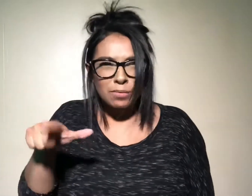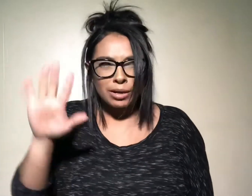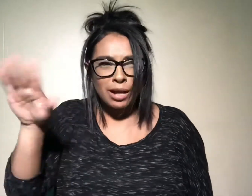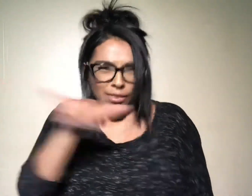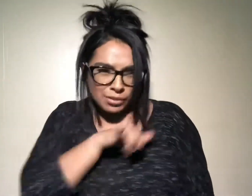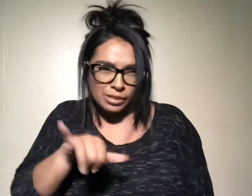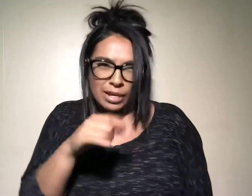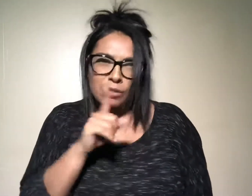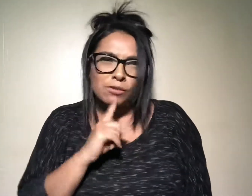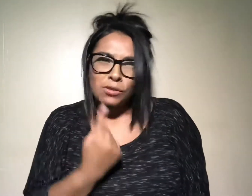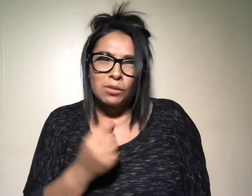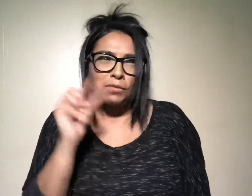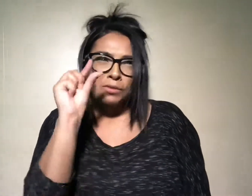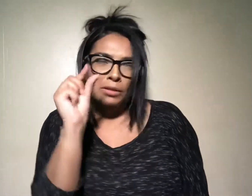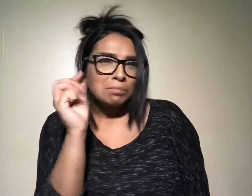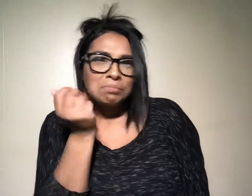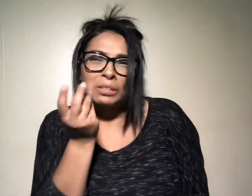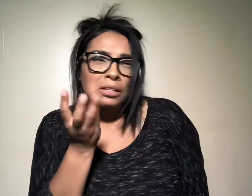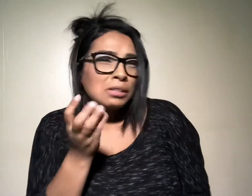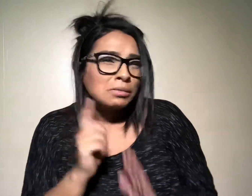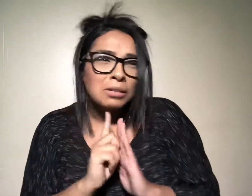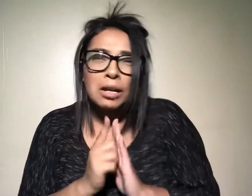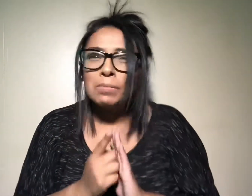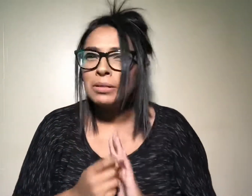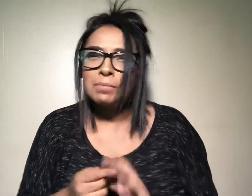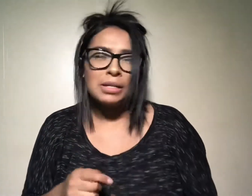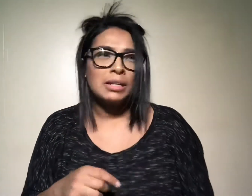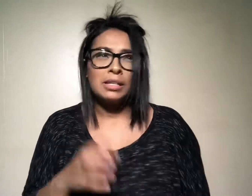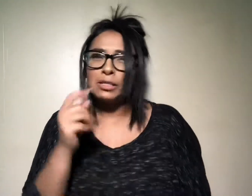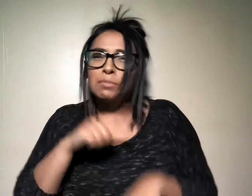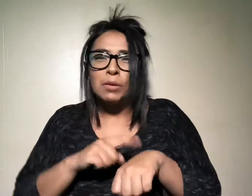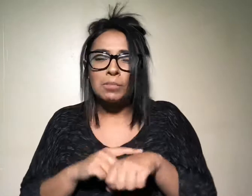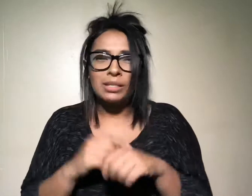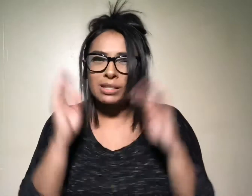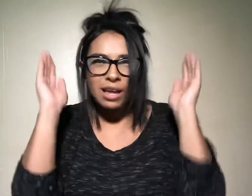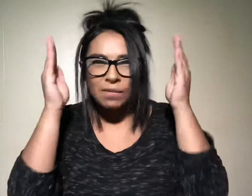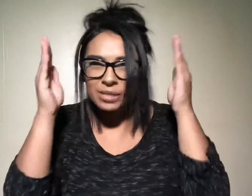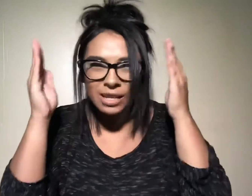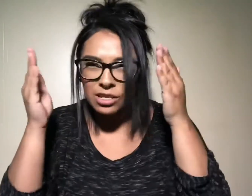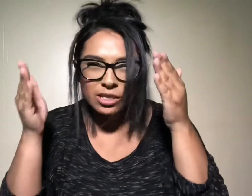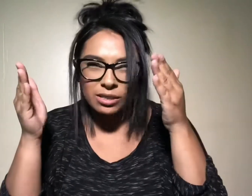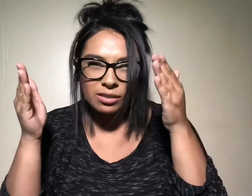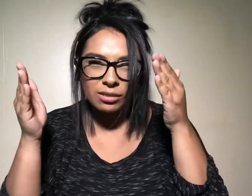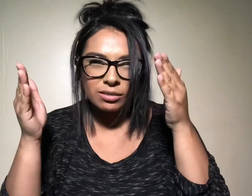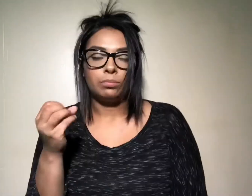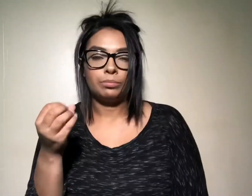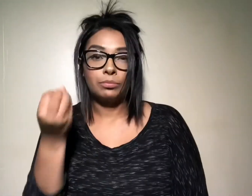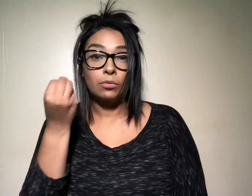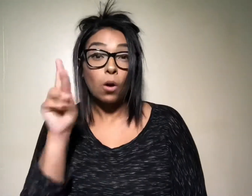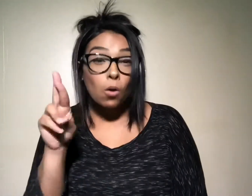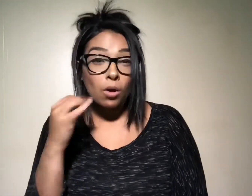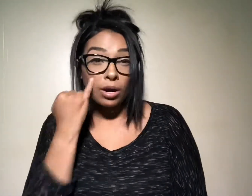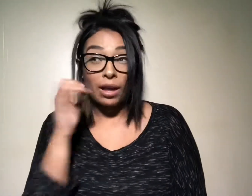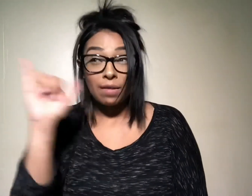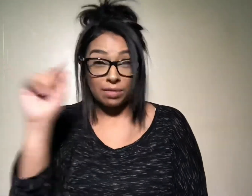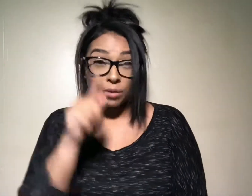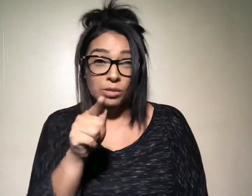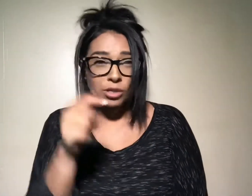their standards only for a couple of minutes or moments of attention. Or if that was